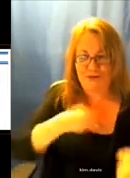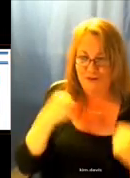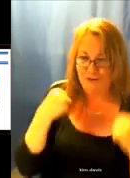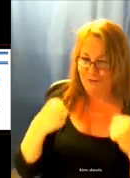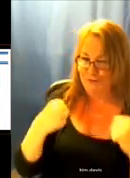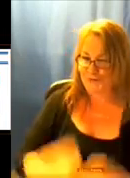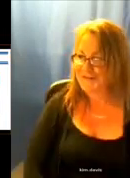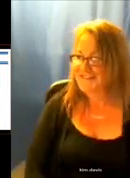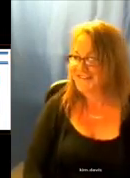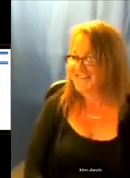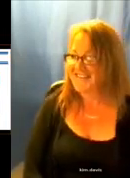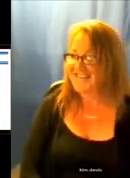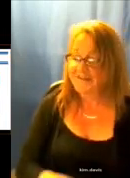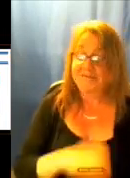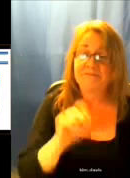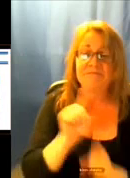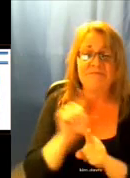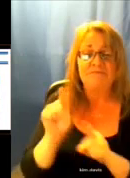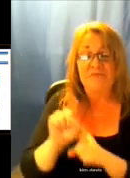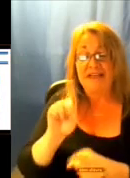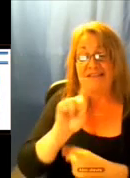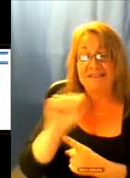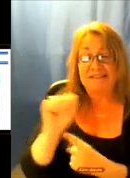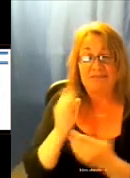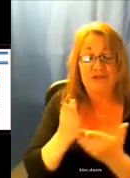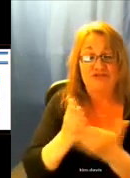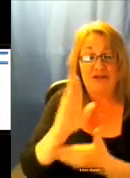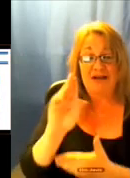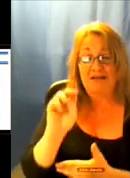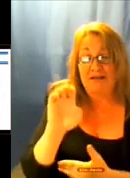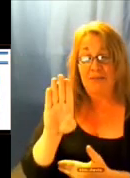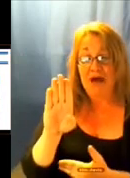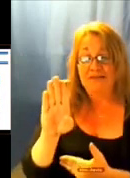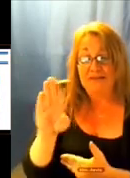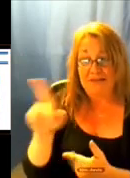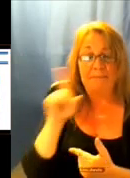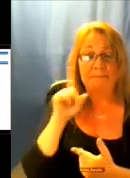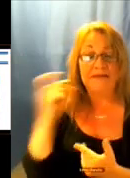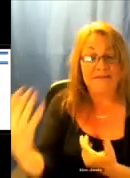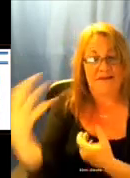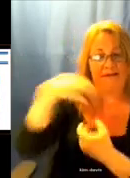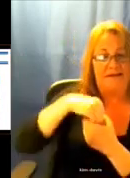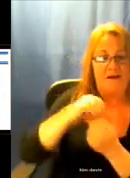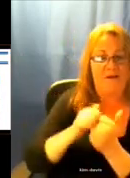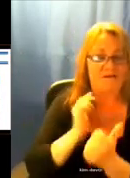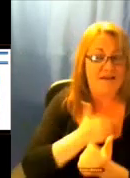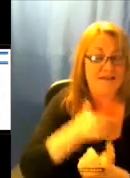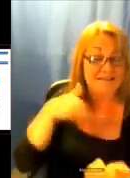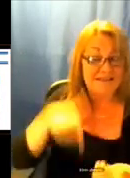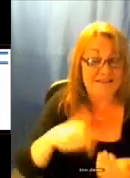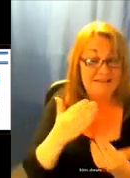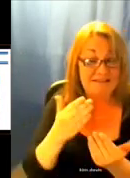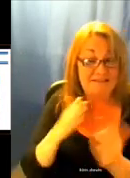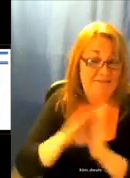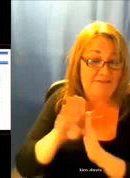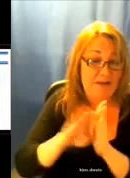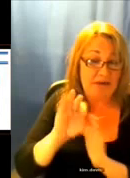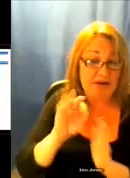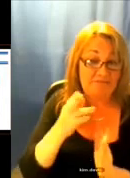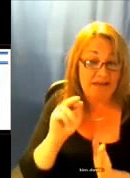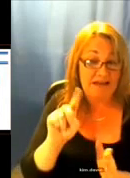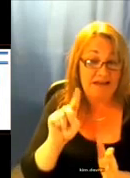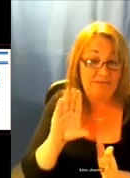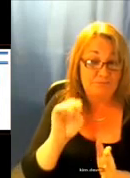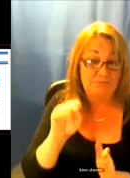and resources and how to empower yourself. And the Disability Rights